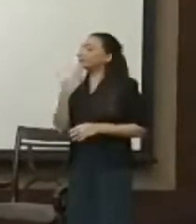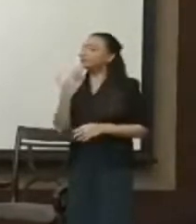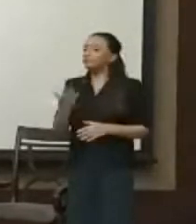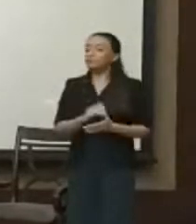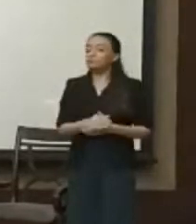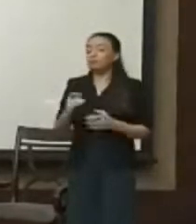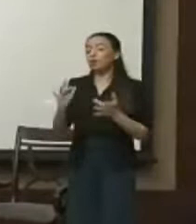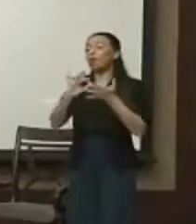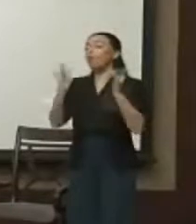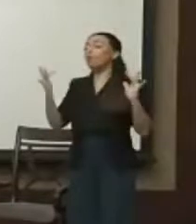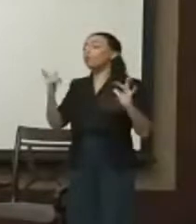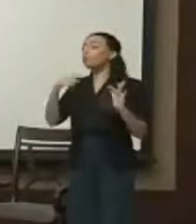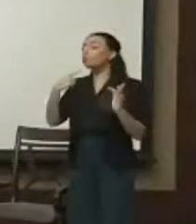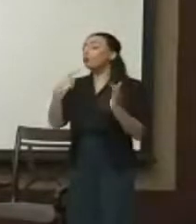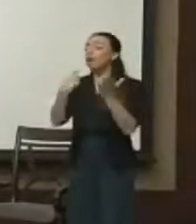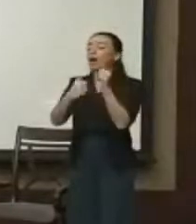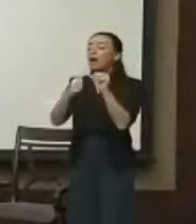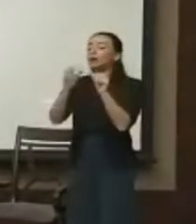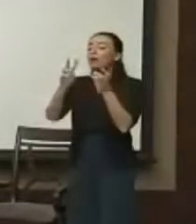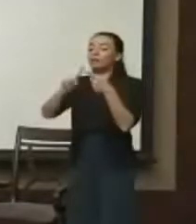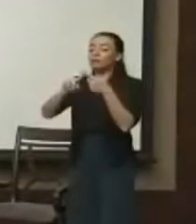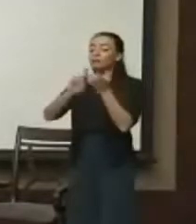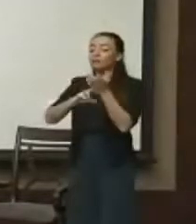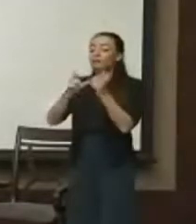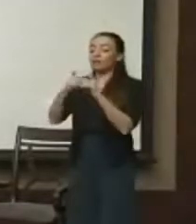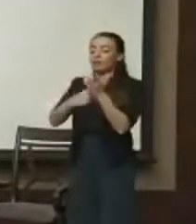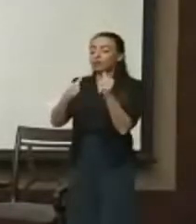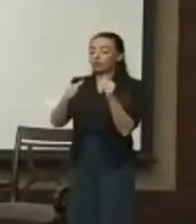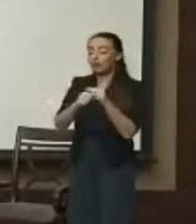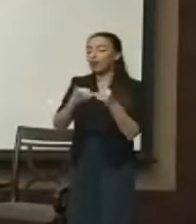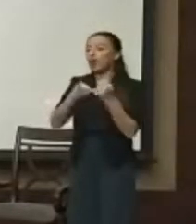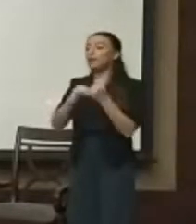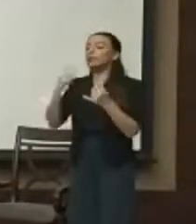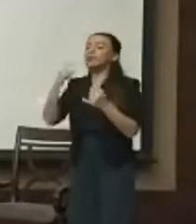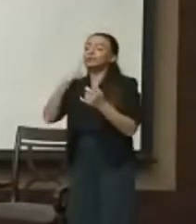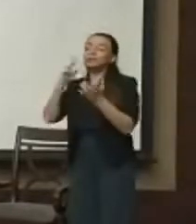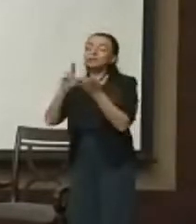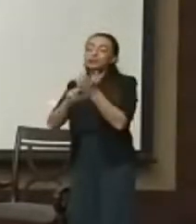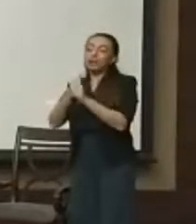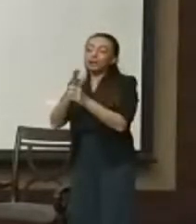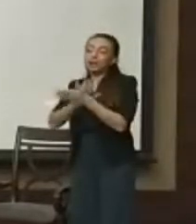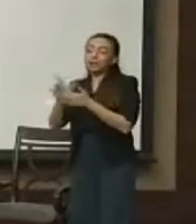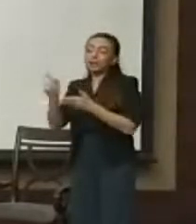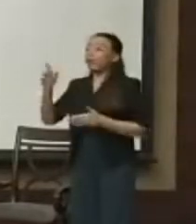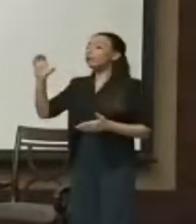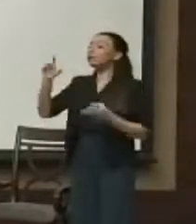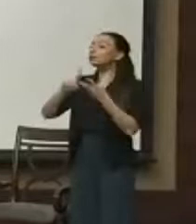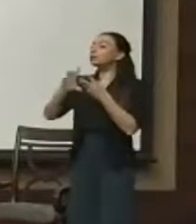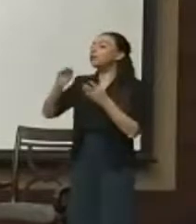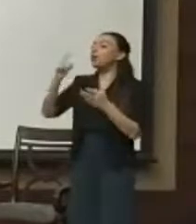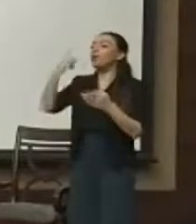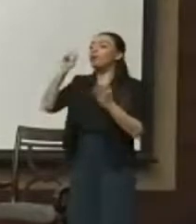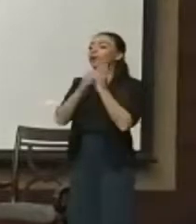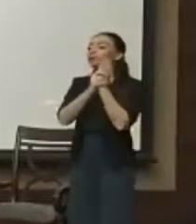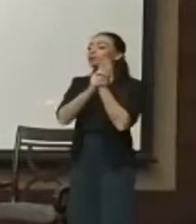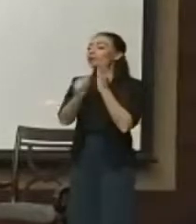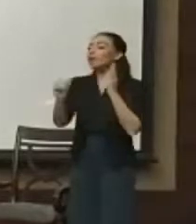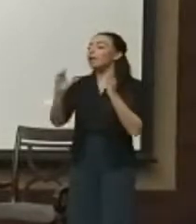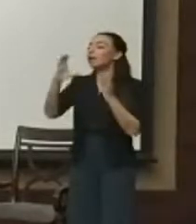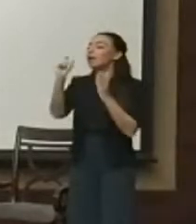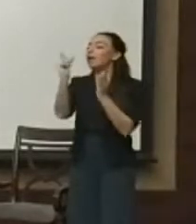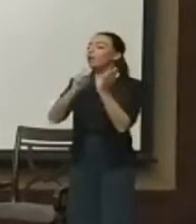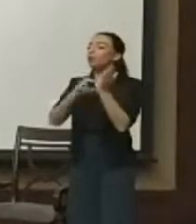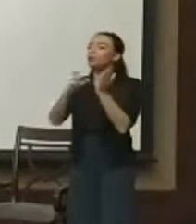Joining us online, Mr. Raveendra Singh, CEO, Skill Council for Persons with Disability. Raveendra Singh has